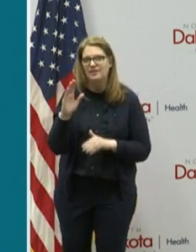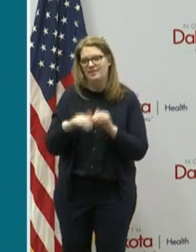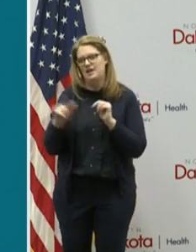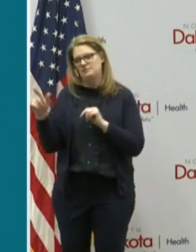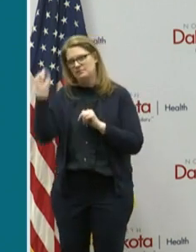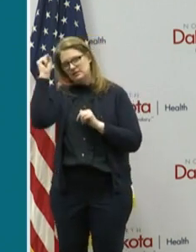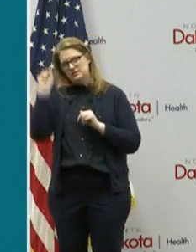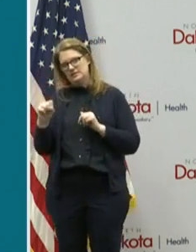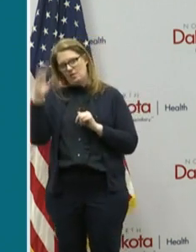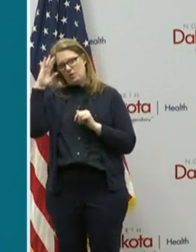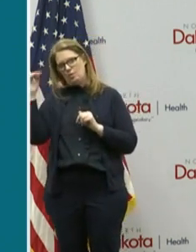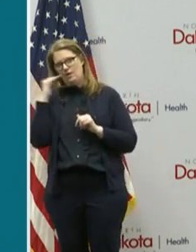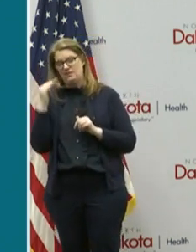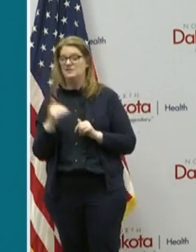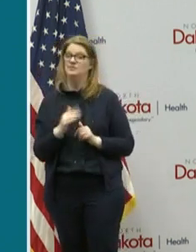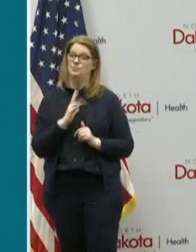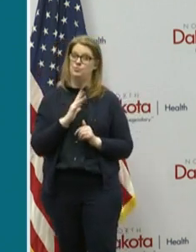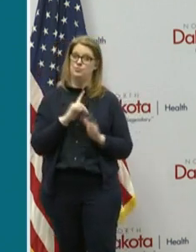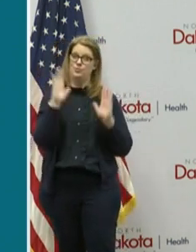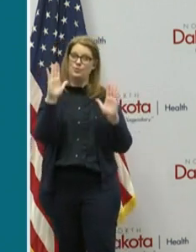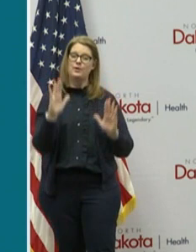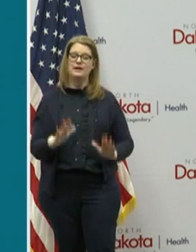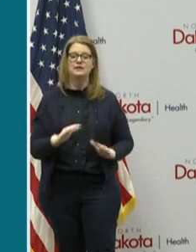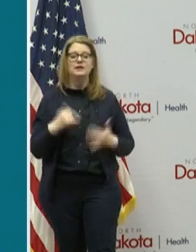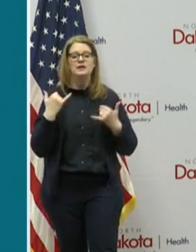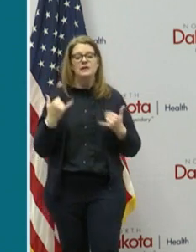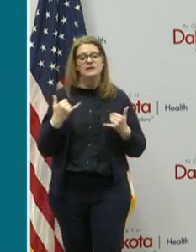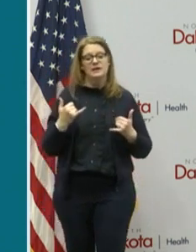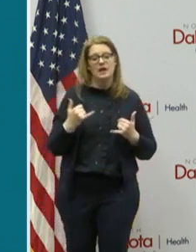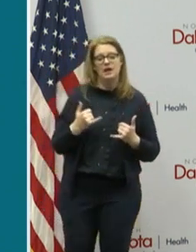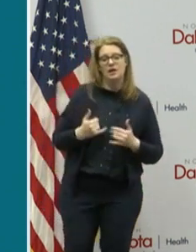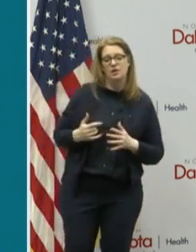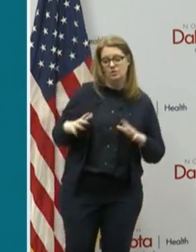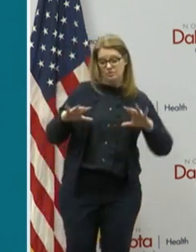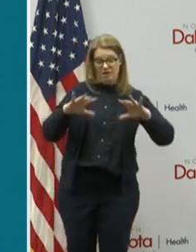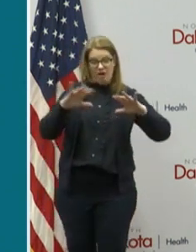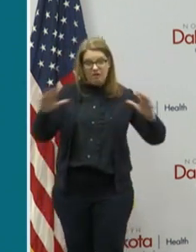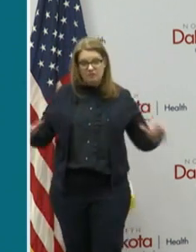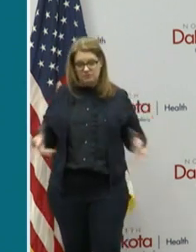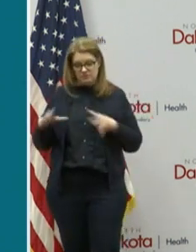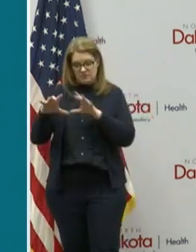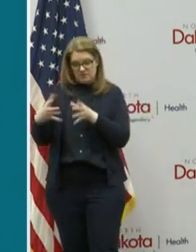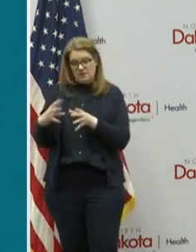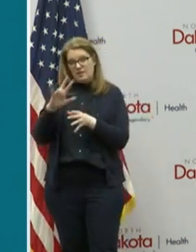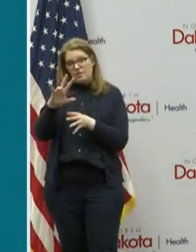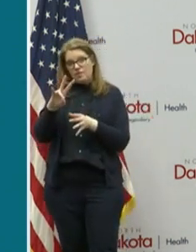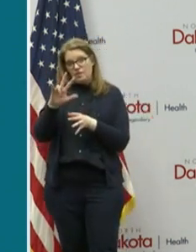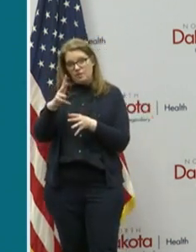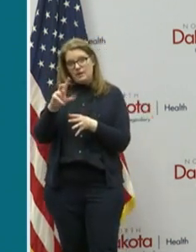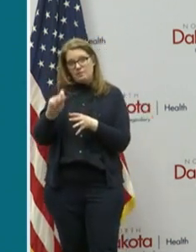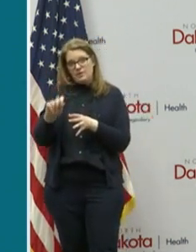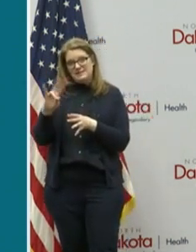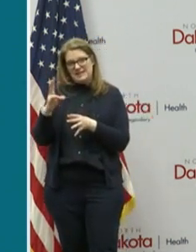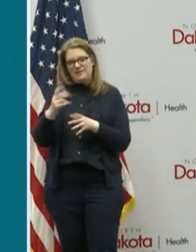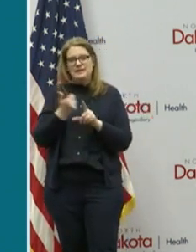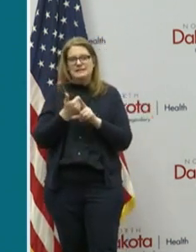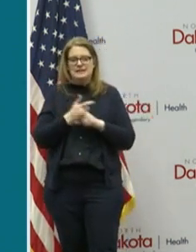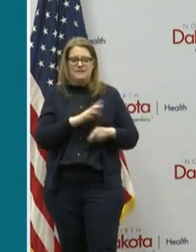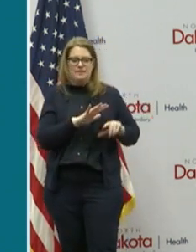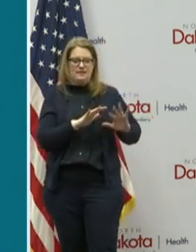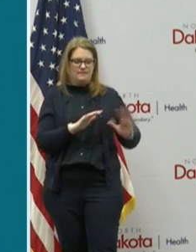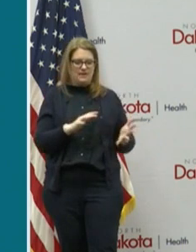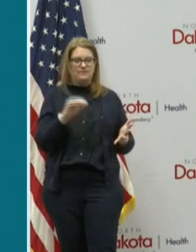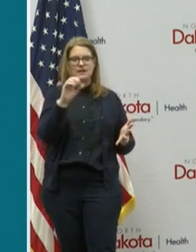our testing team. At that 3.7%, that is the 5th lowest rate in the country, again behind